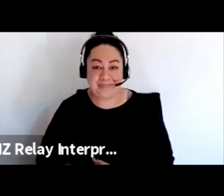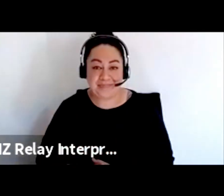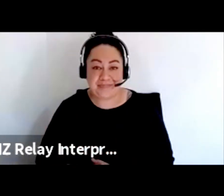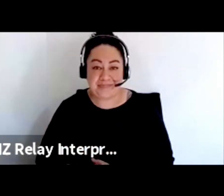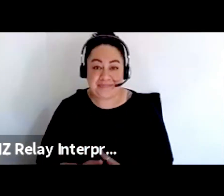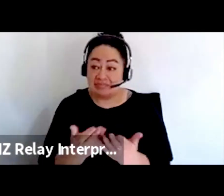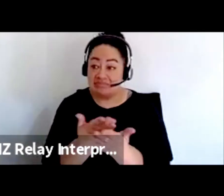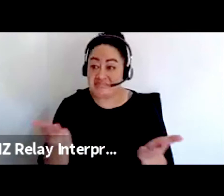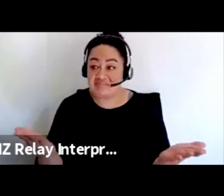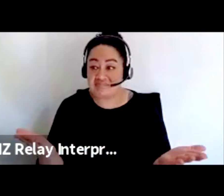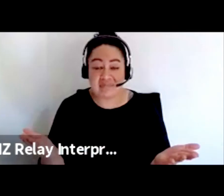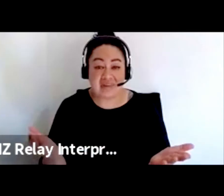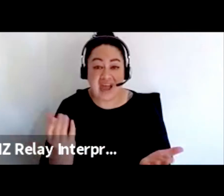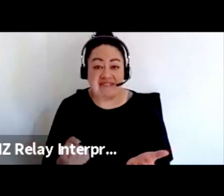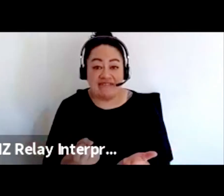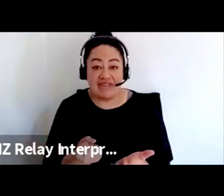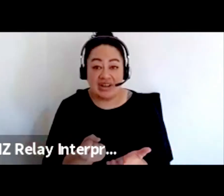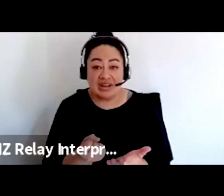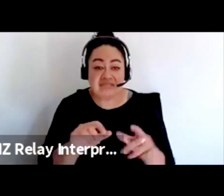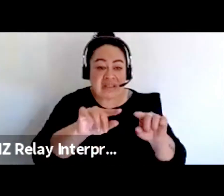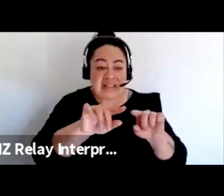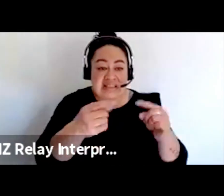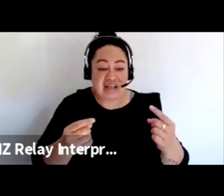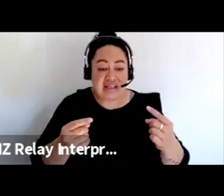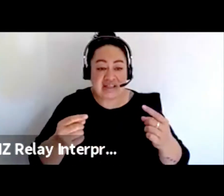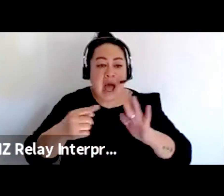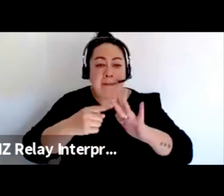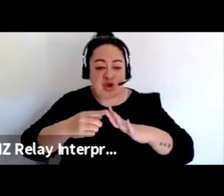everybody's got a different level of immunity,